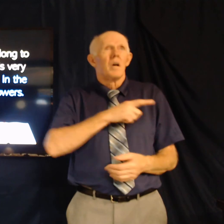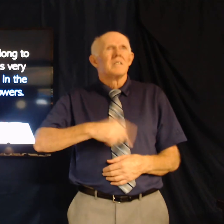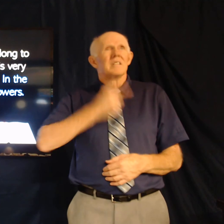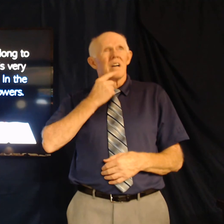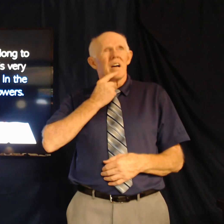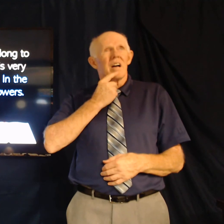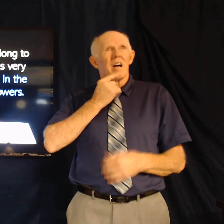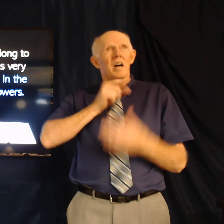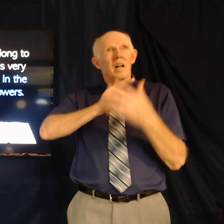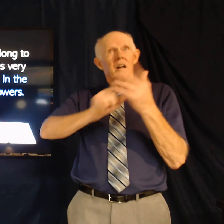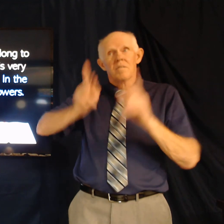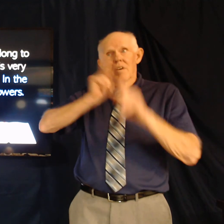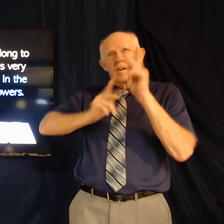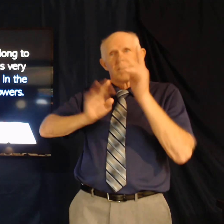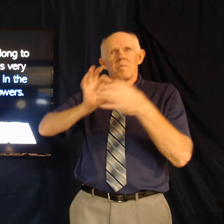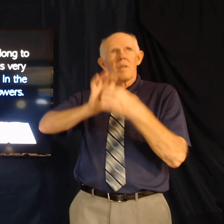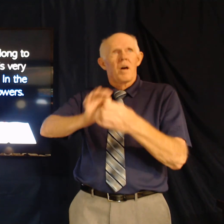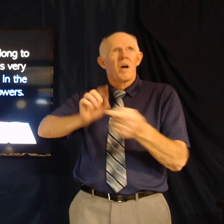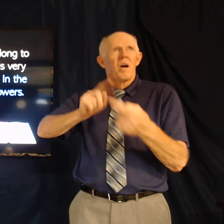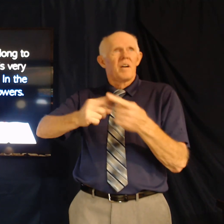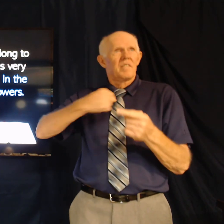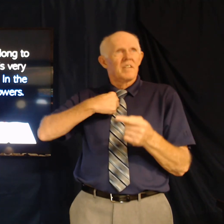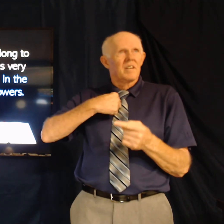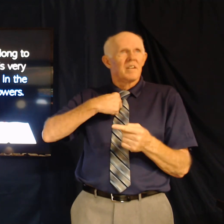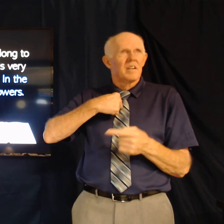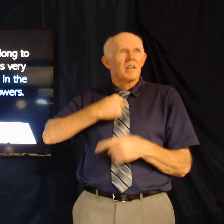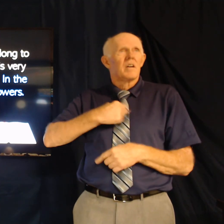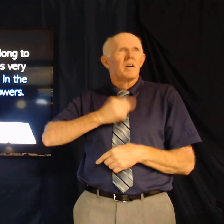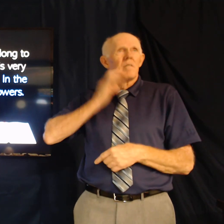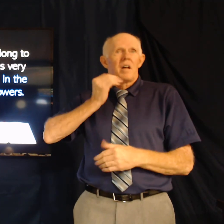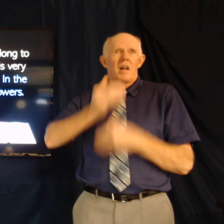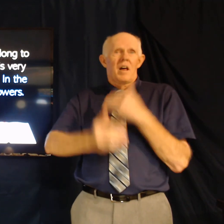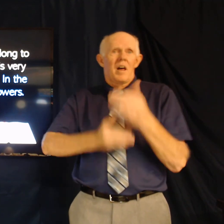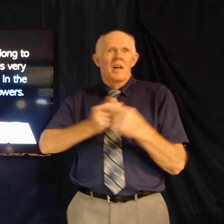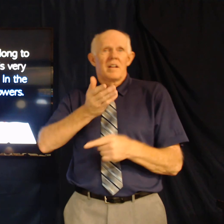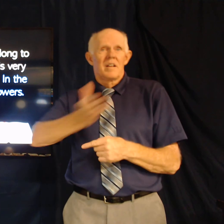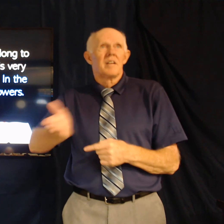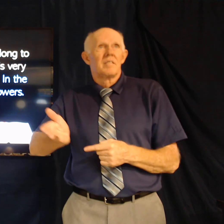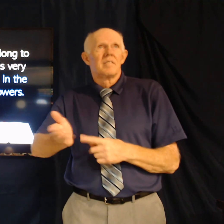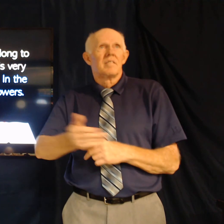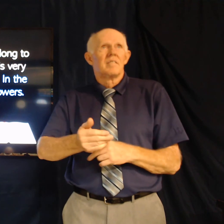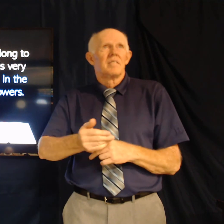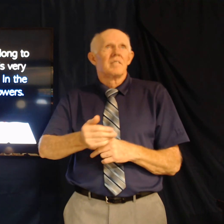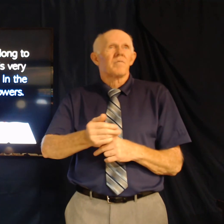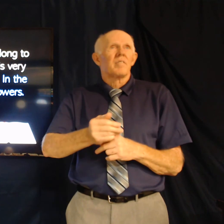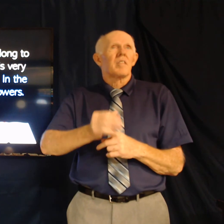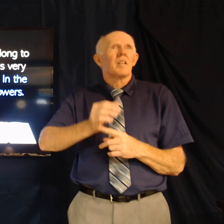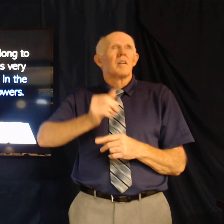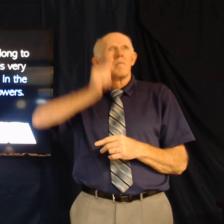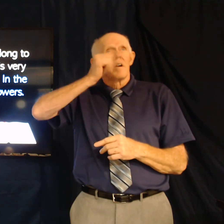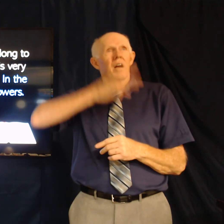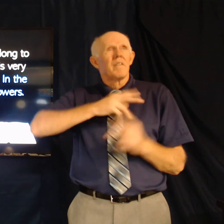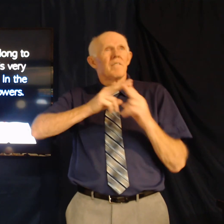The Lord said, these people belong to Me. I will be kind to them. A man